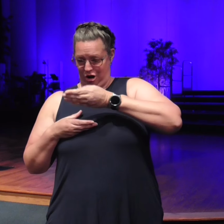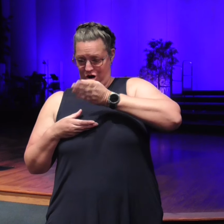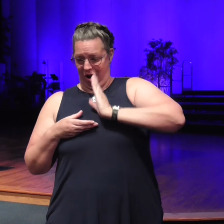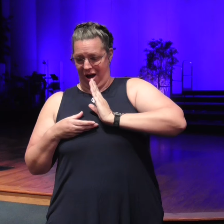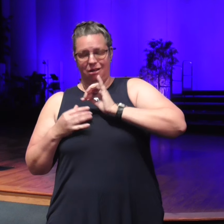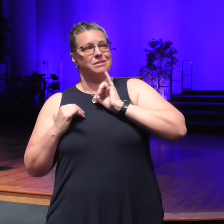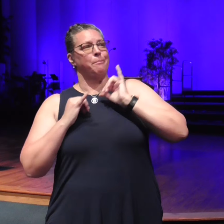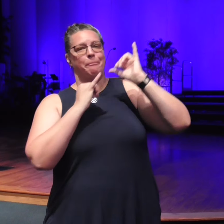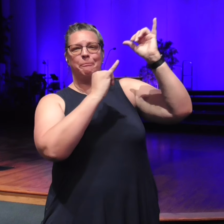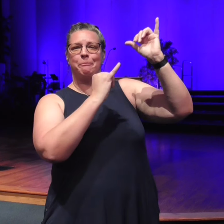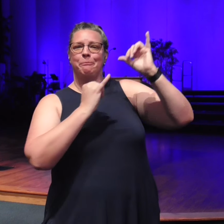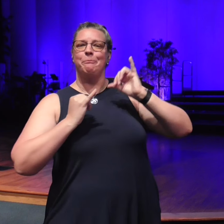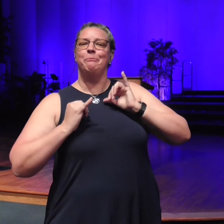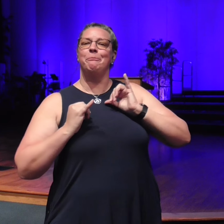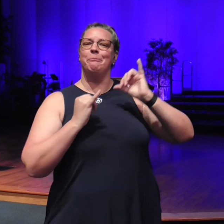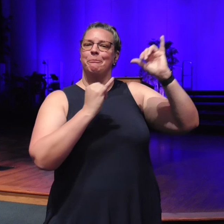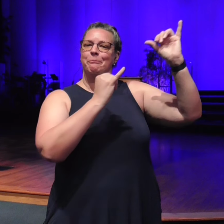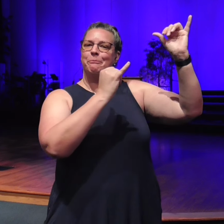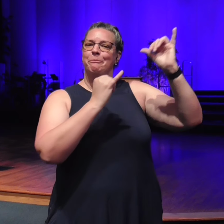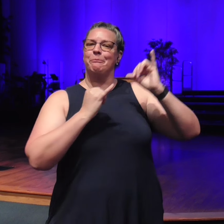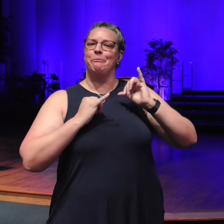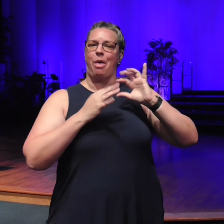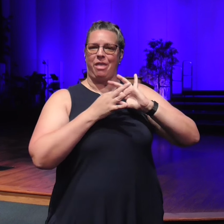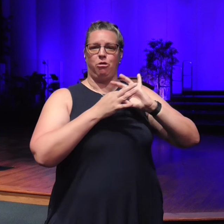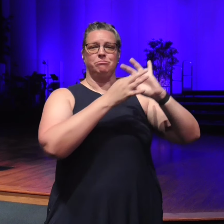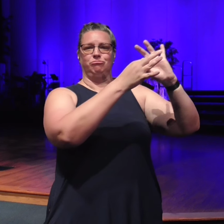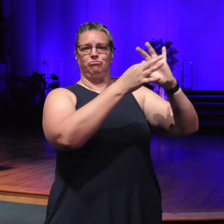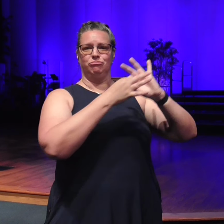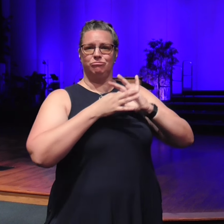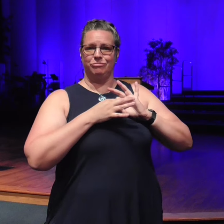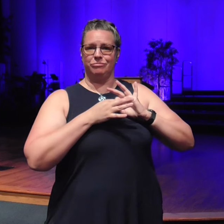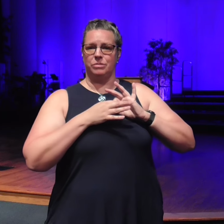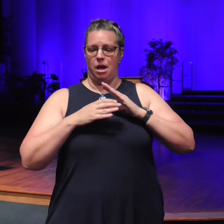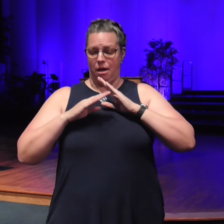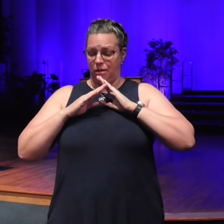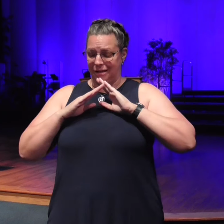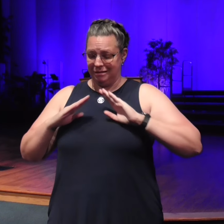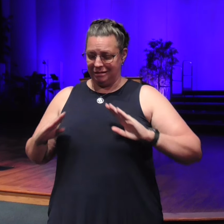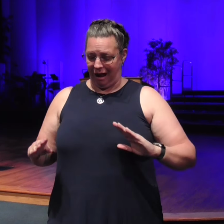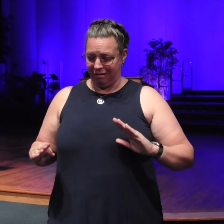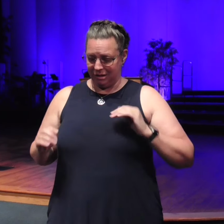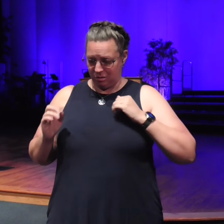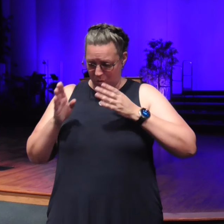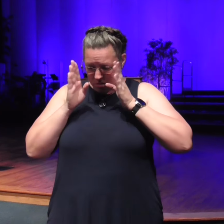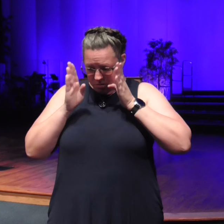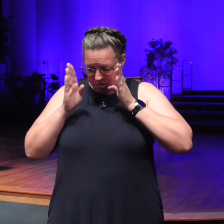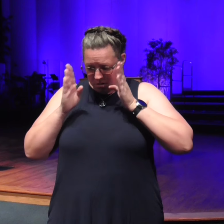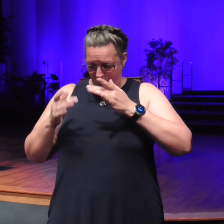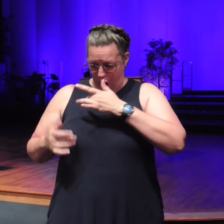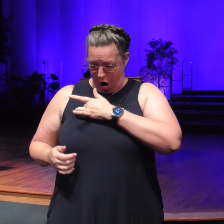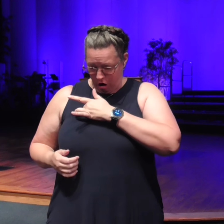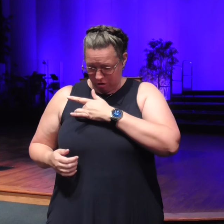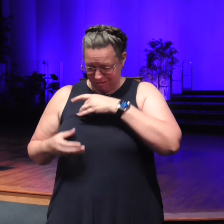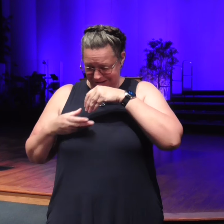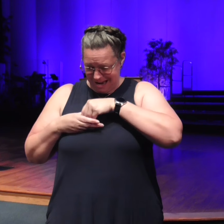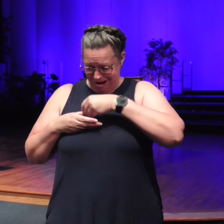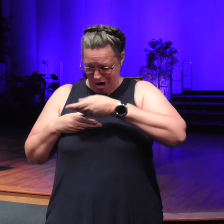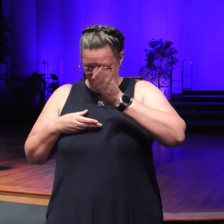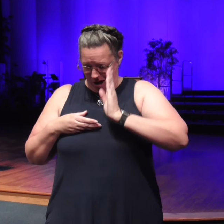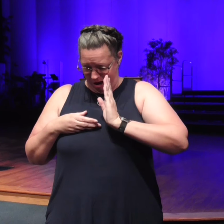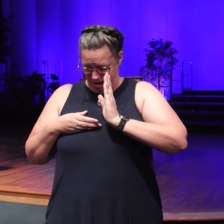God. And in that silence, when we listen from the heart and listen to that inner God, it is there we find